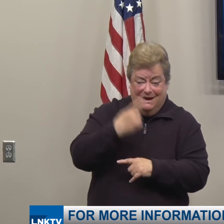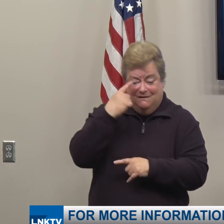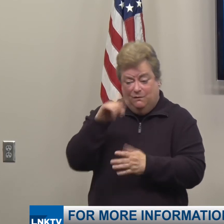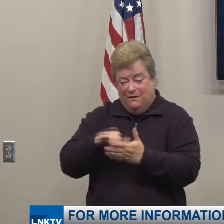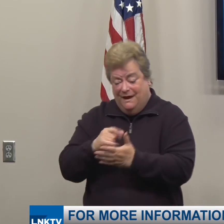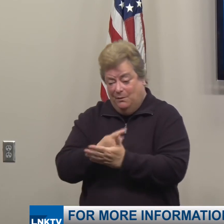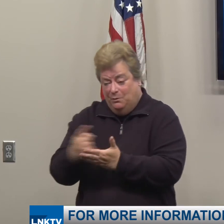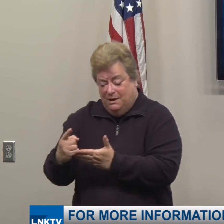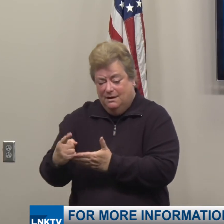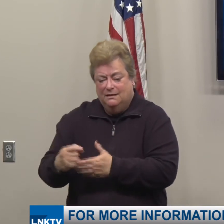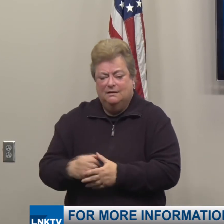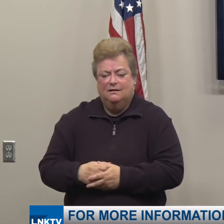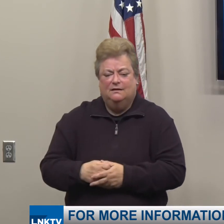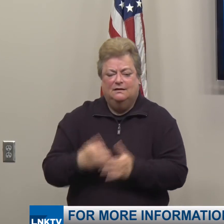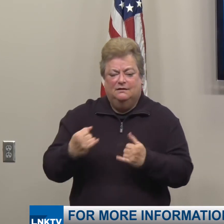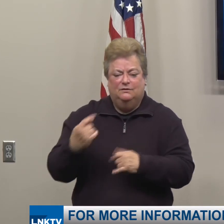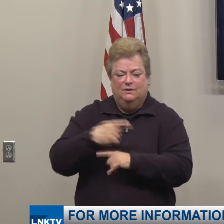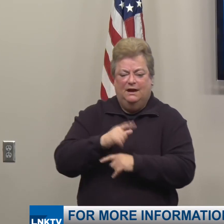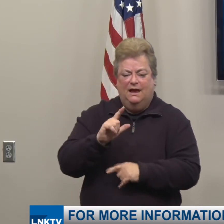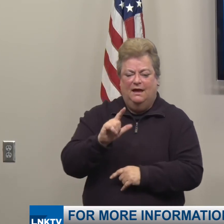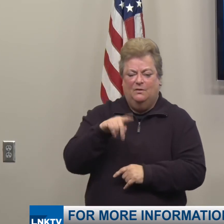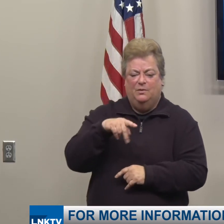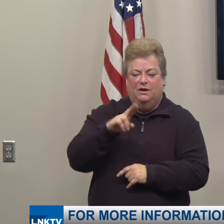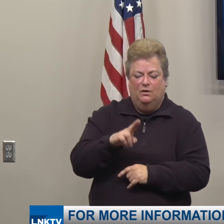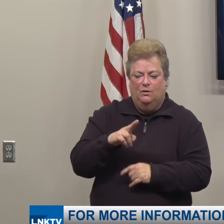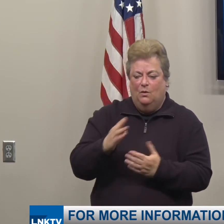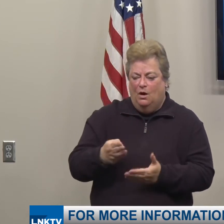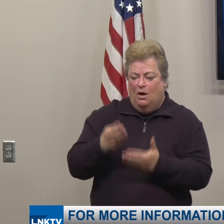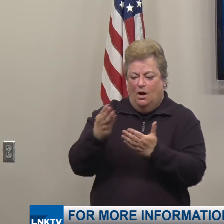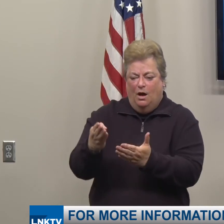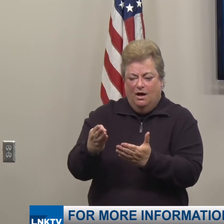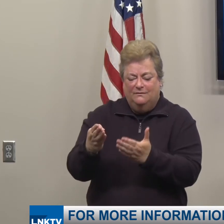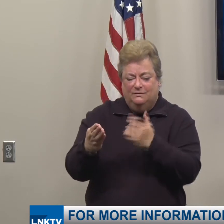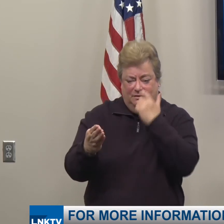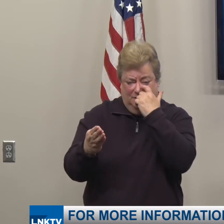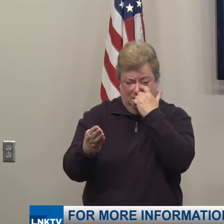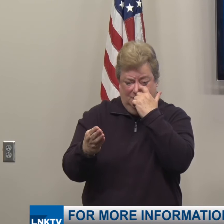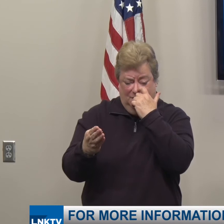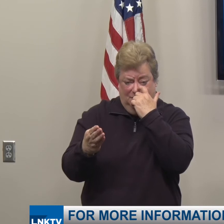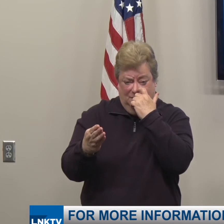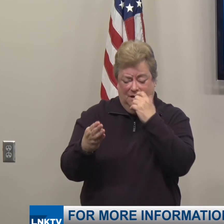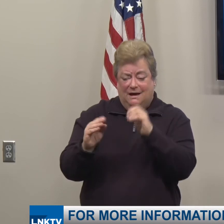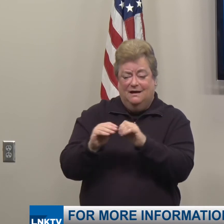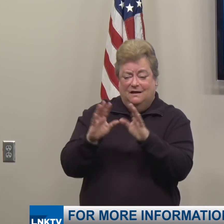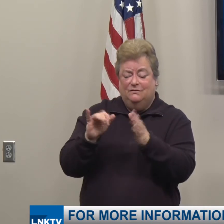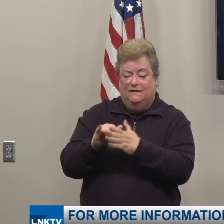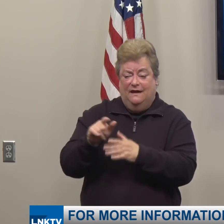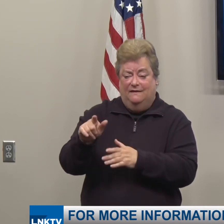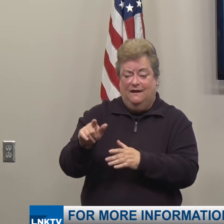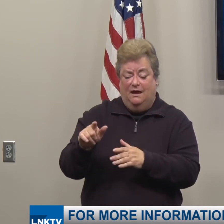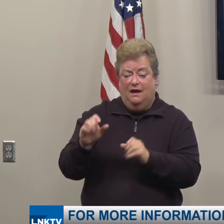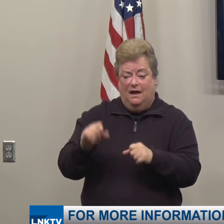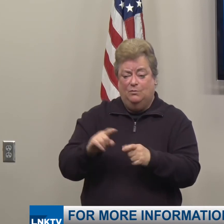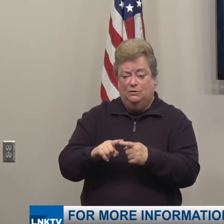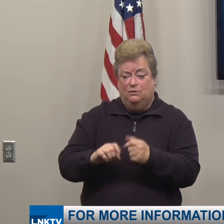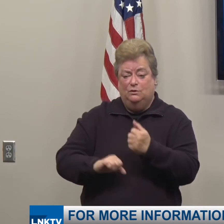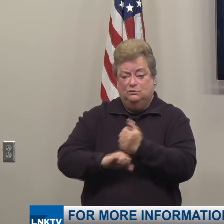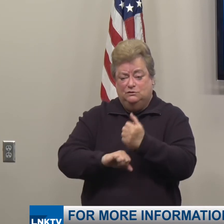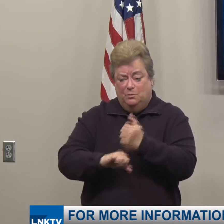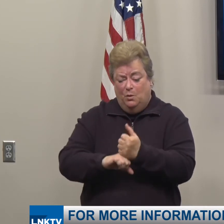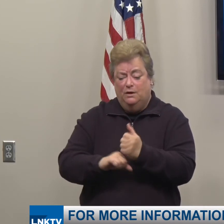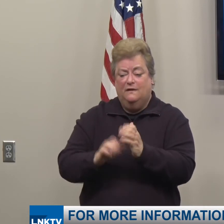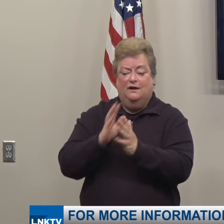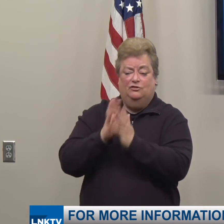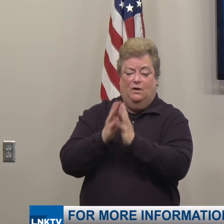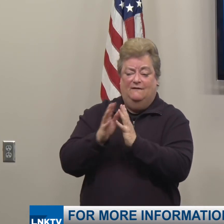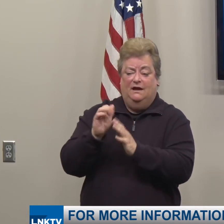And just today, LTU was offering up and clarifying that they would be available to support traffic at Lincoln